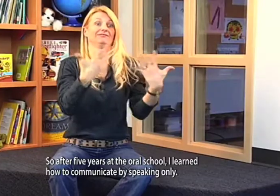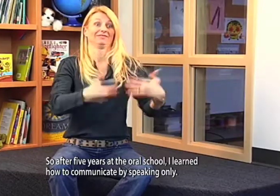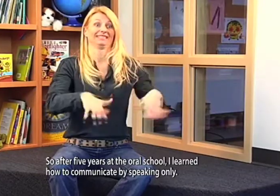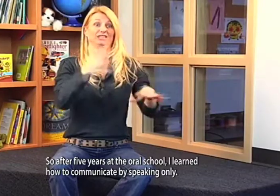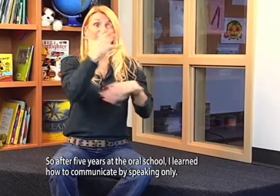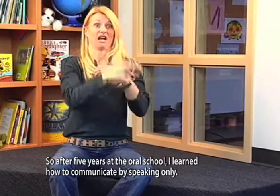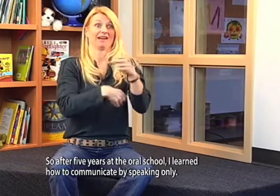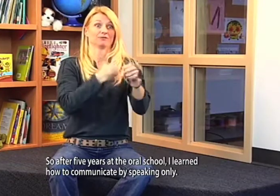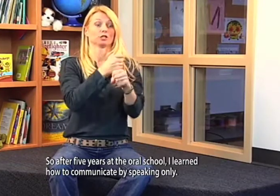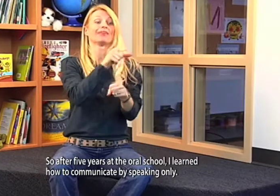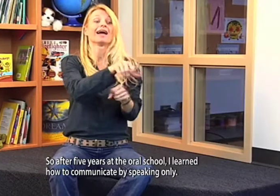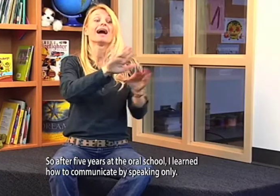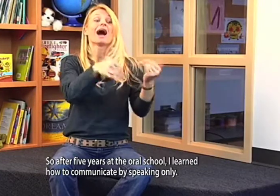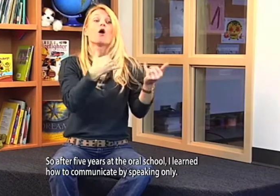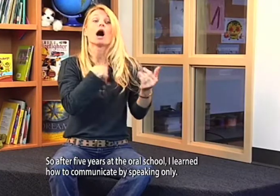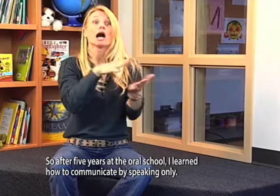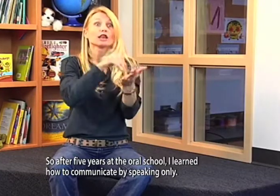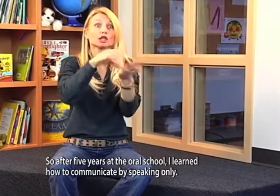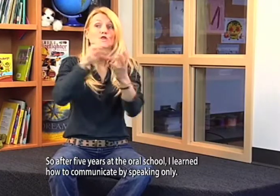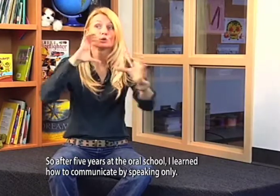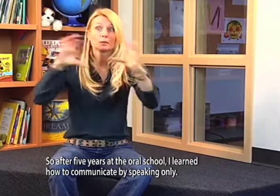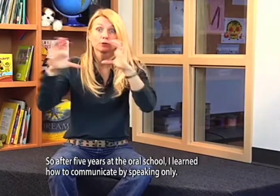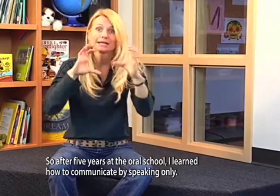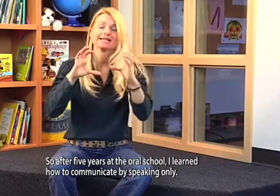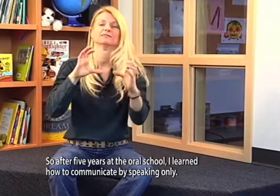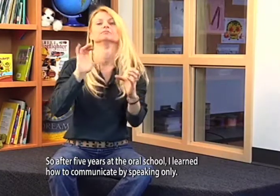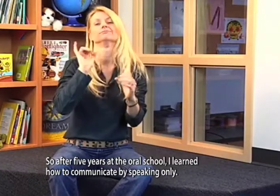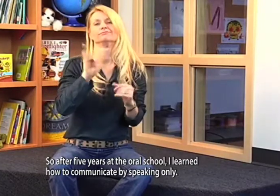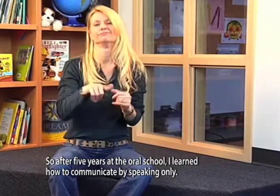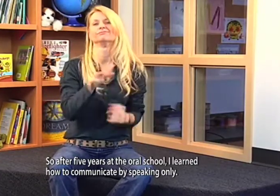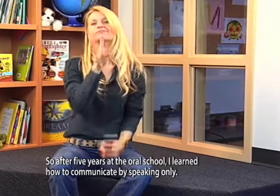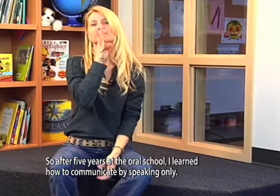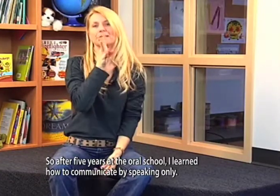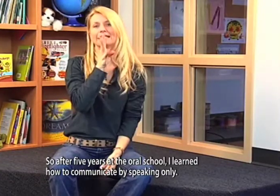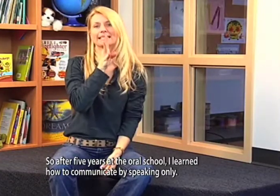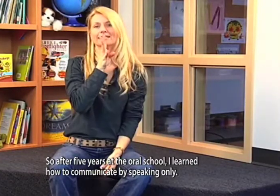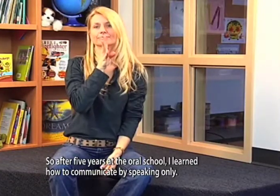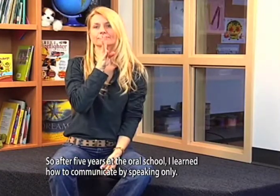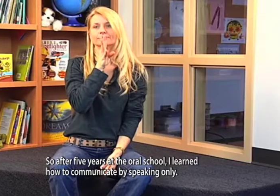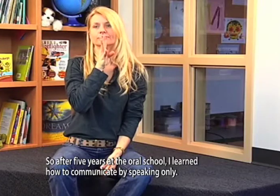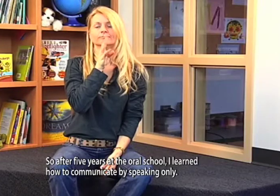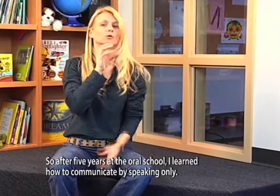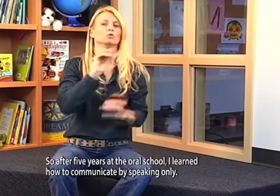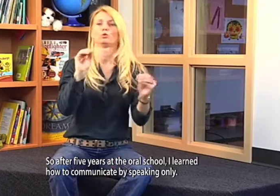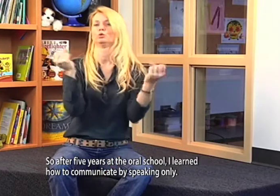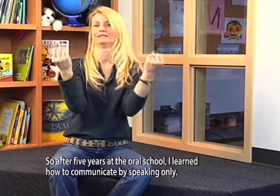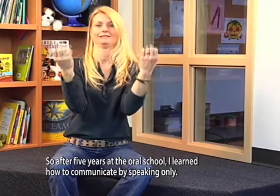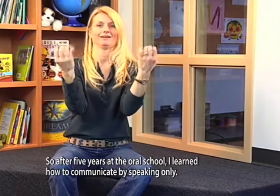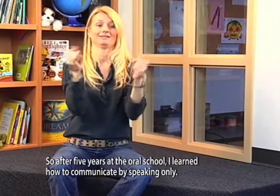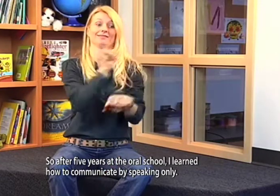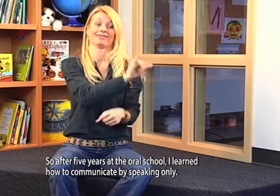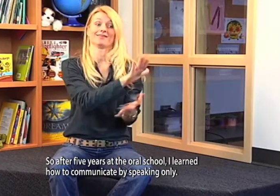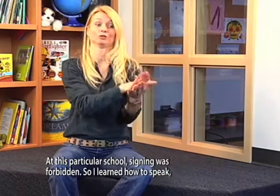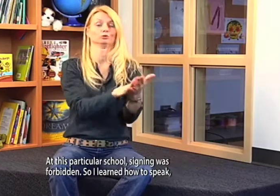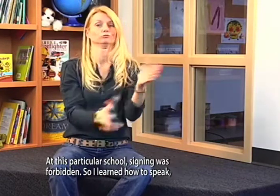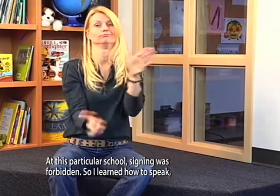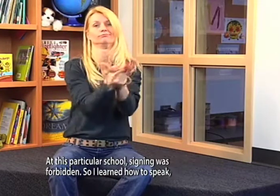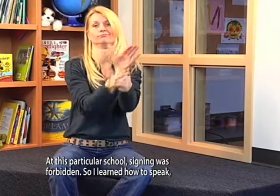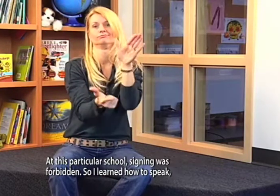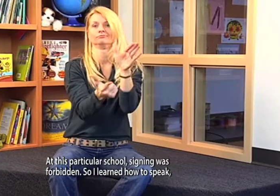So after 5 years at the oral school, I learned how to communicate by speaking only. At this particular school,